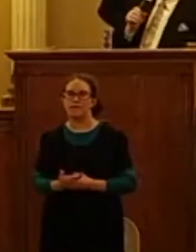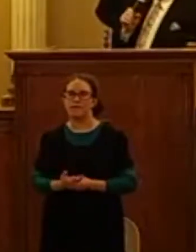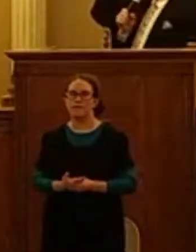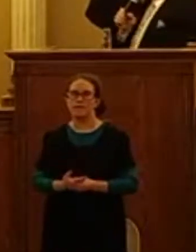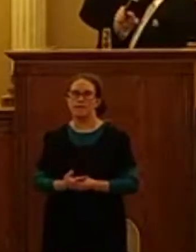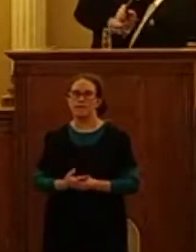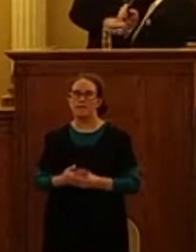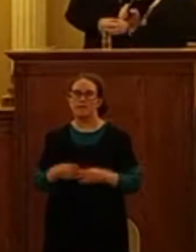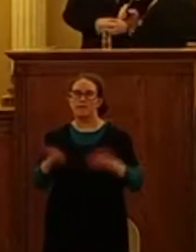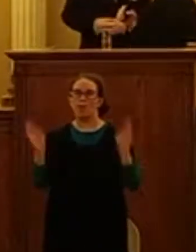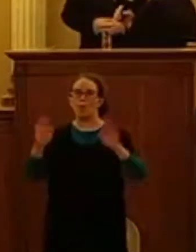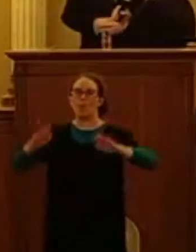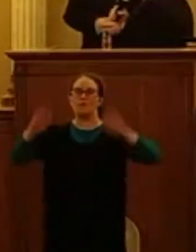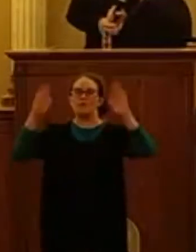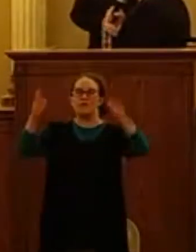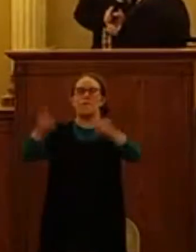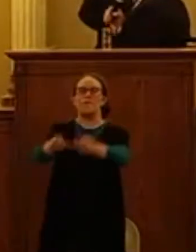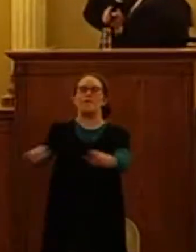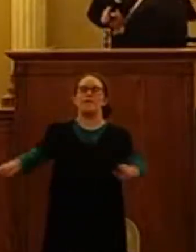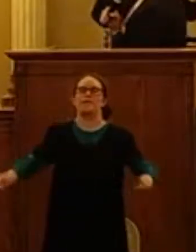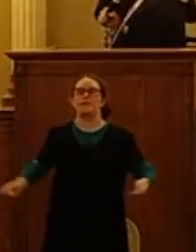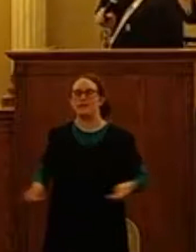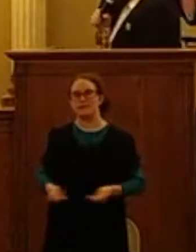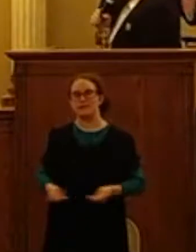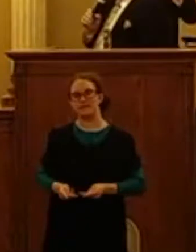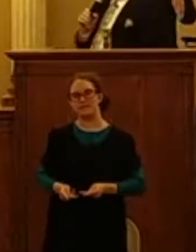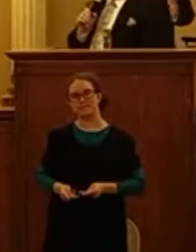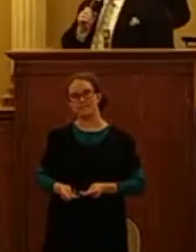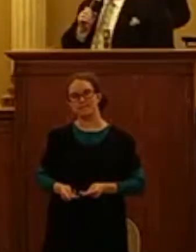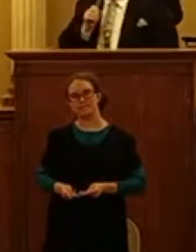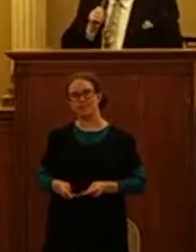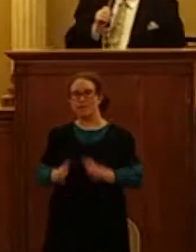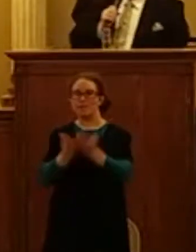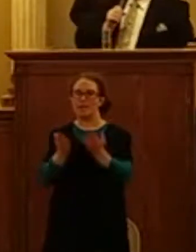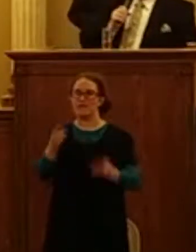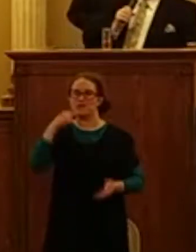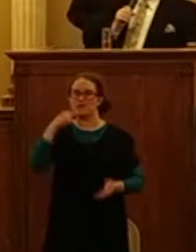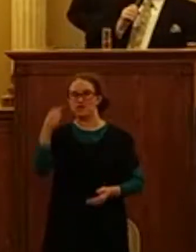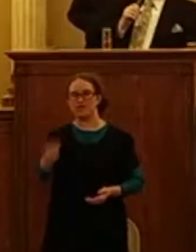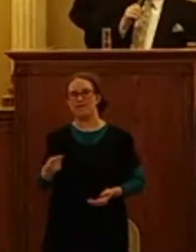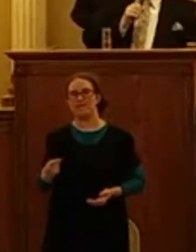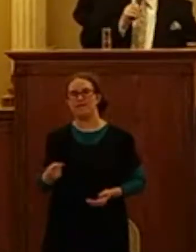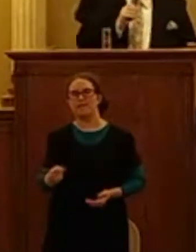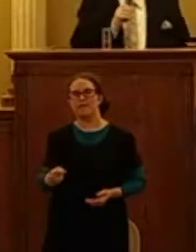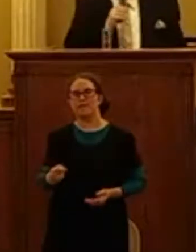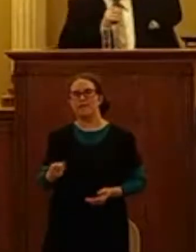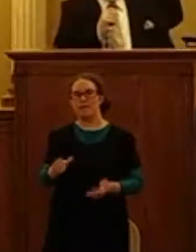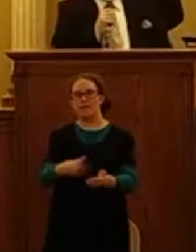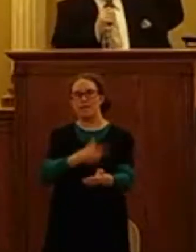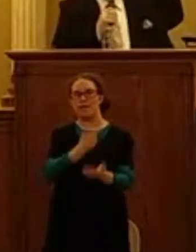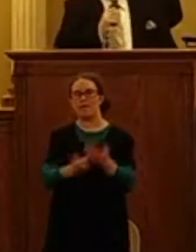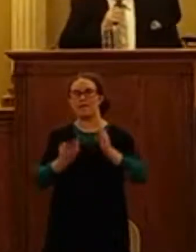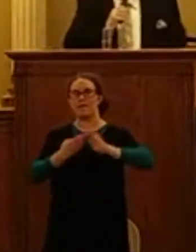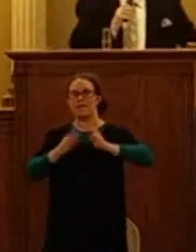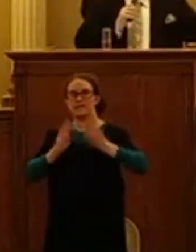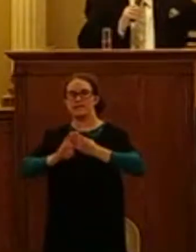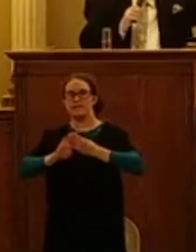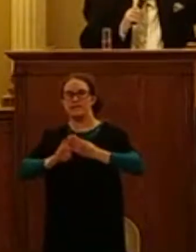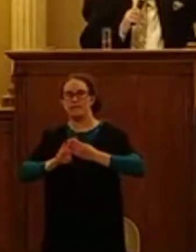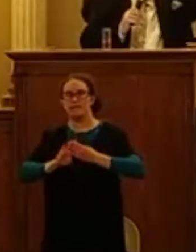going to be so wonderful about that place, the Bible said, the Lamb of that